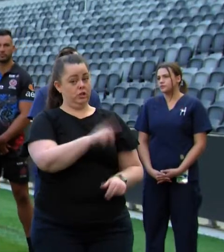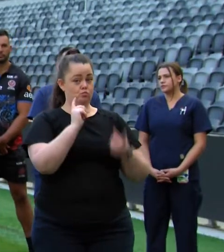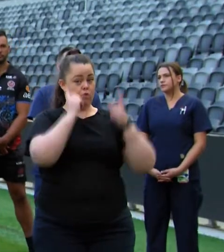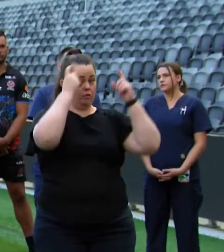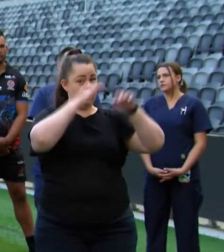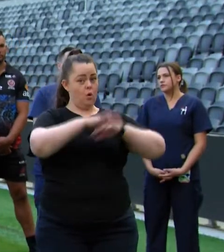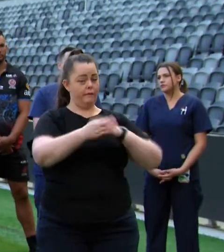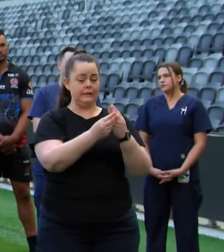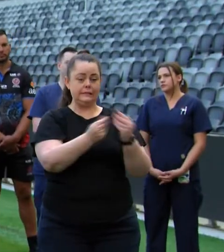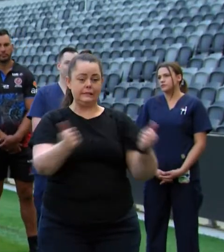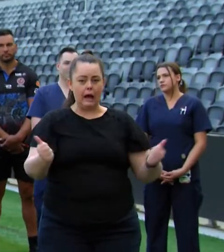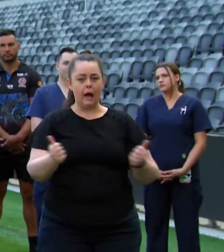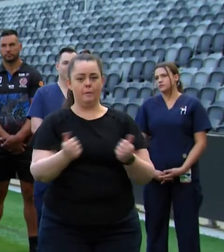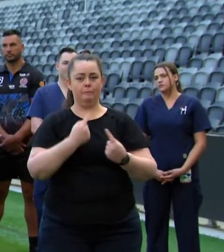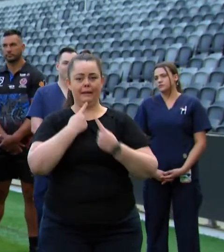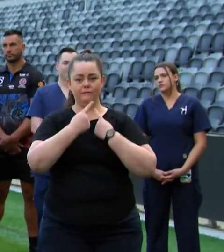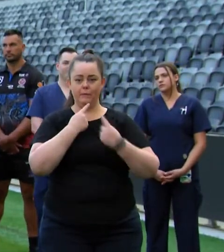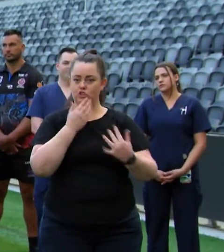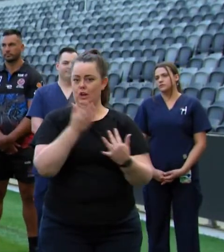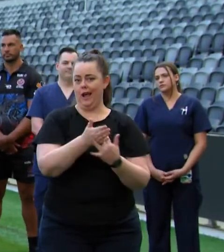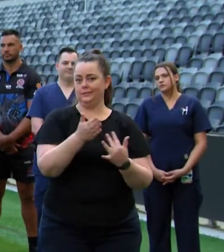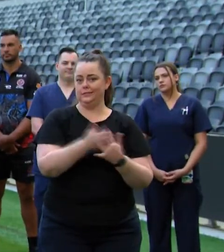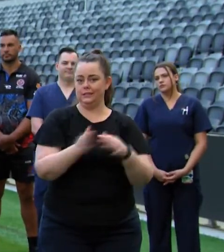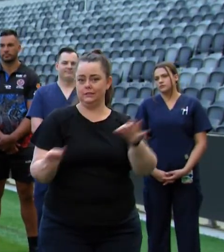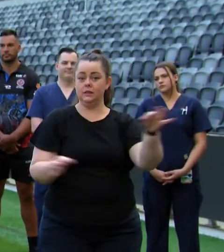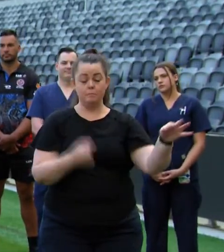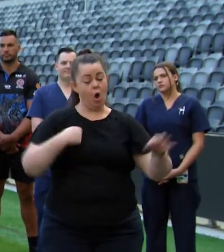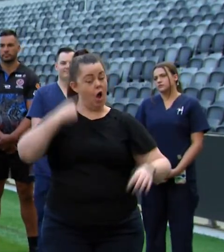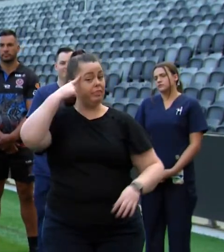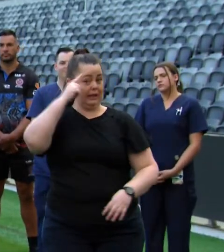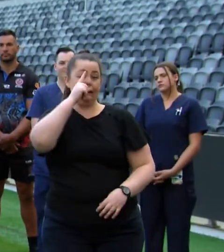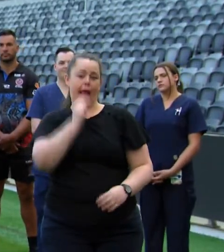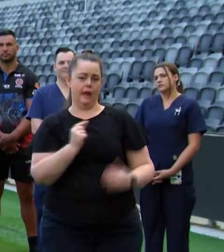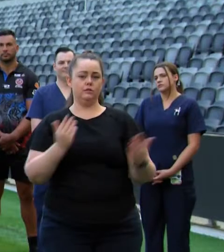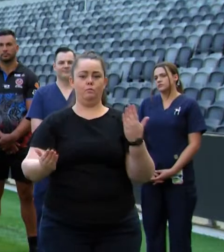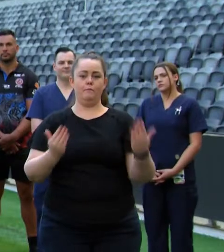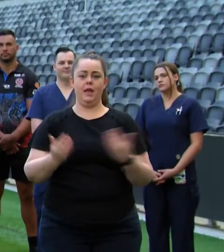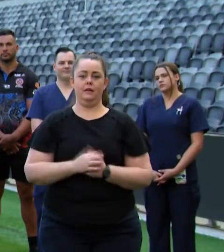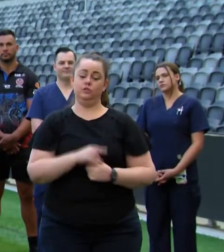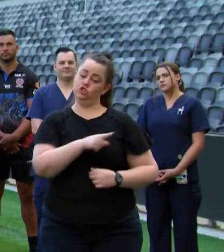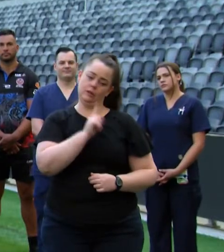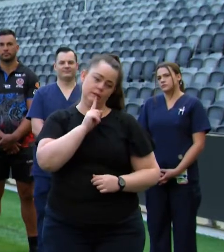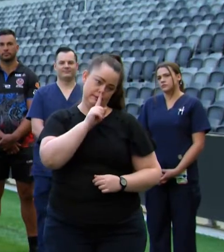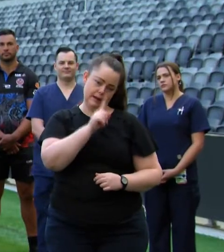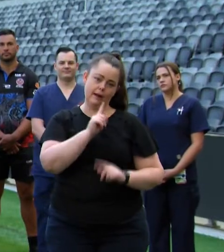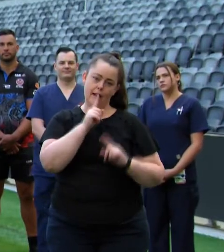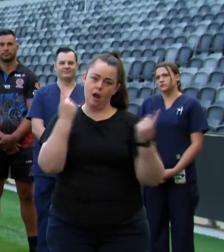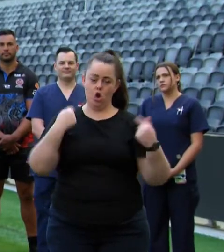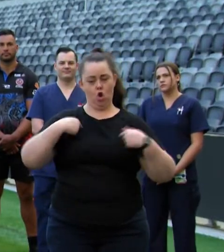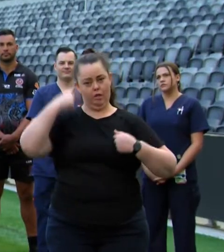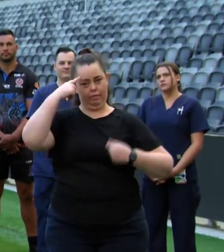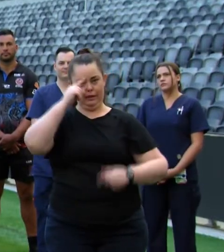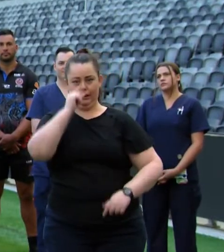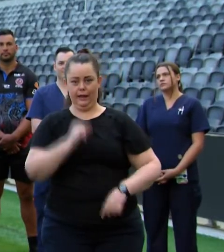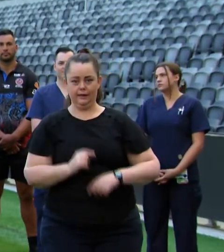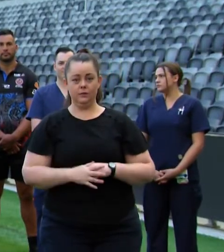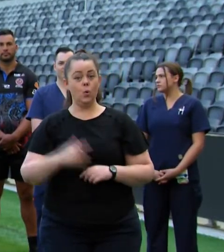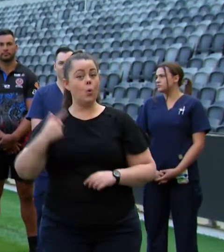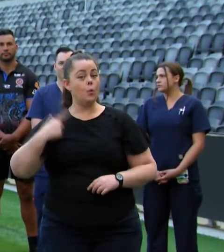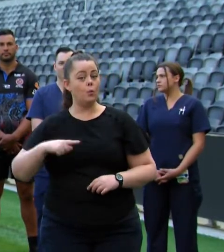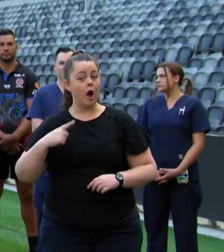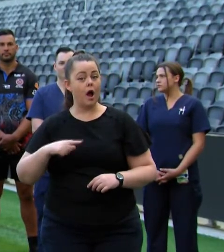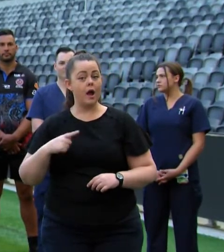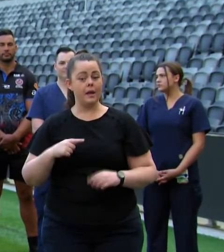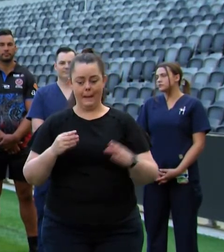of the provision of information, but yes, you can, because the structures in the main between the management of